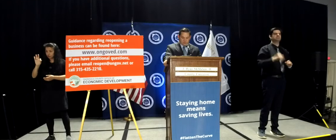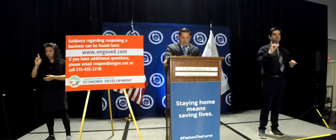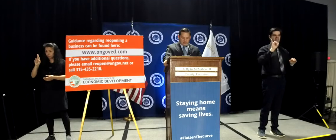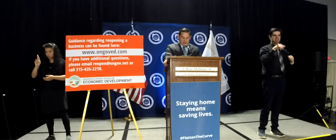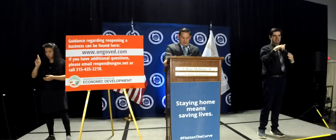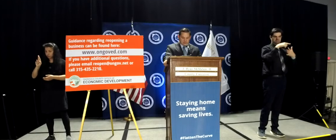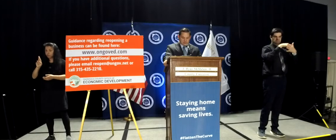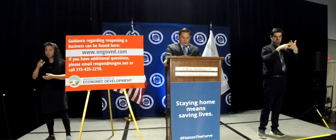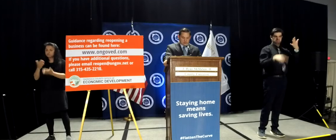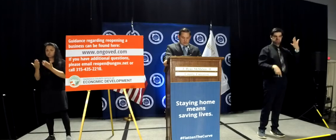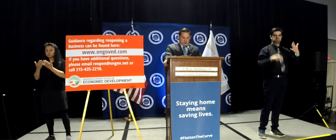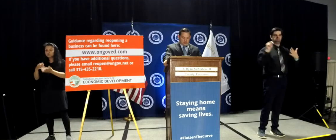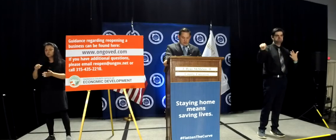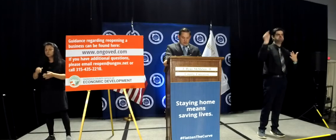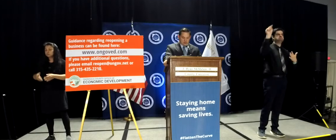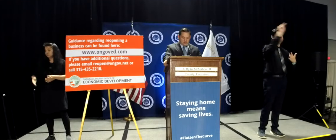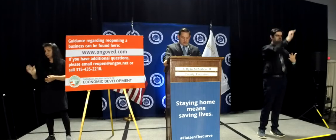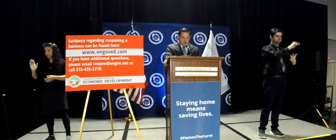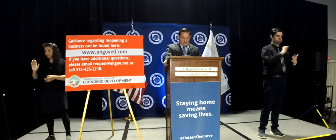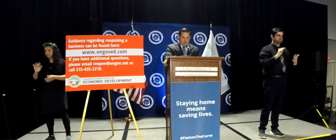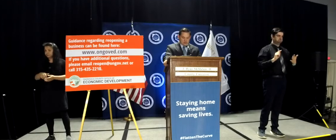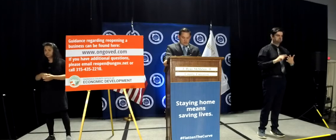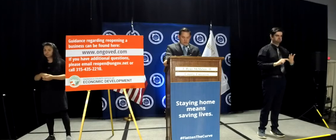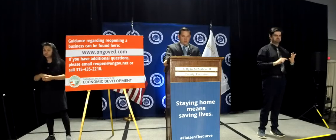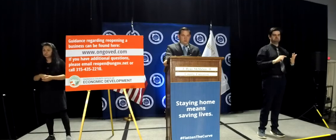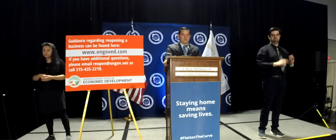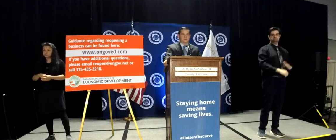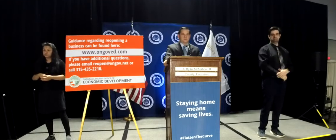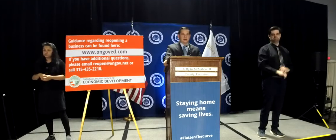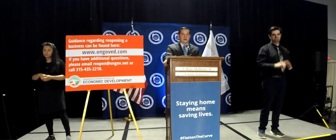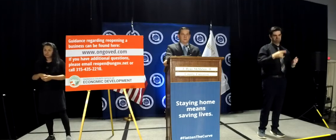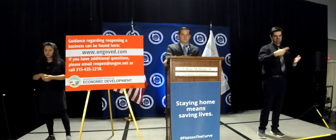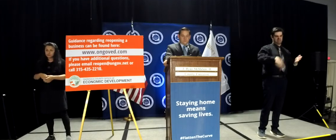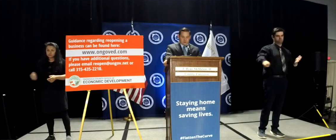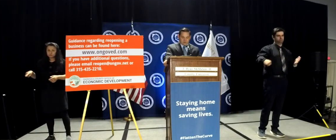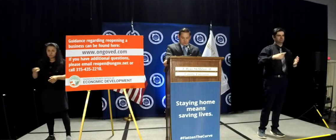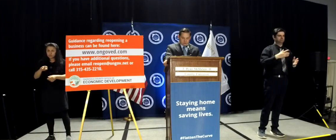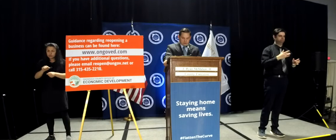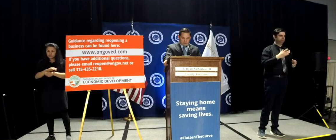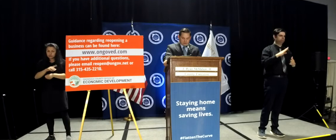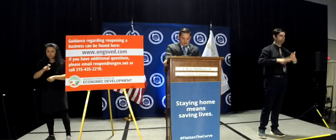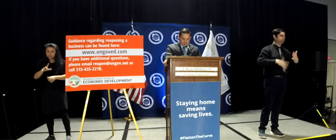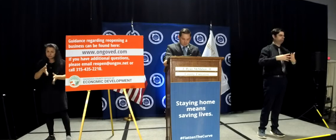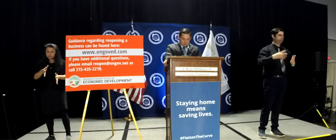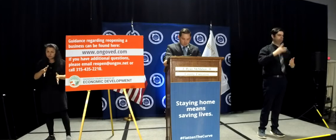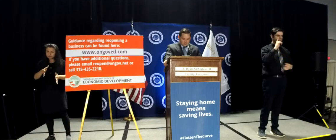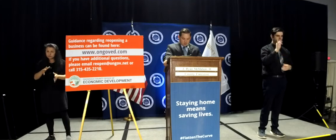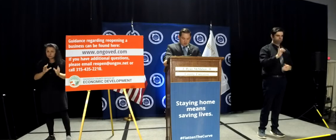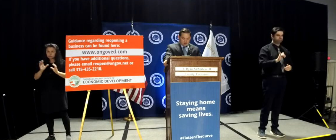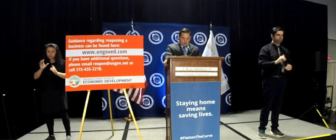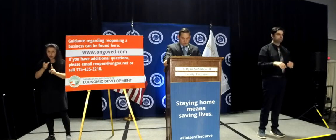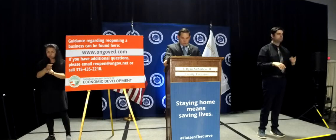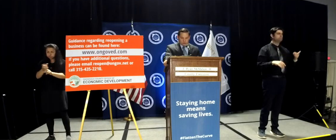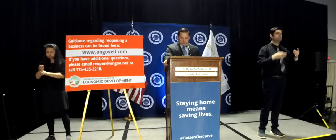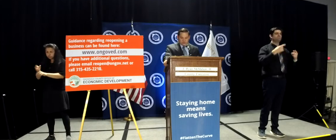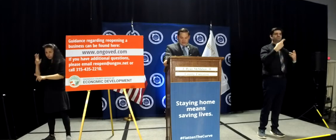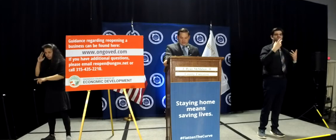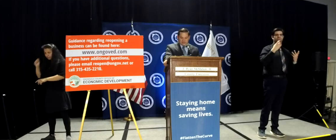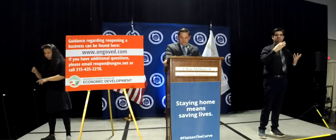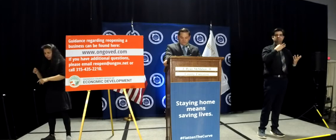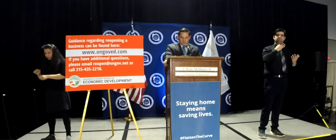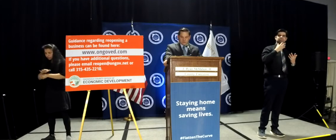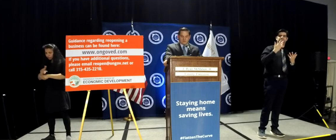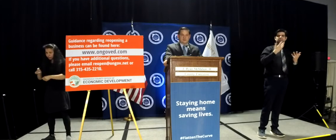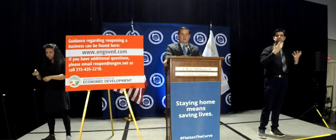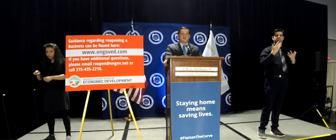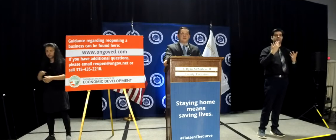Help put your mind at ease, and certainly if you're symptomatic, you need to get a test. Regional